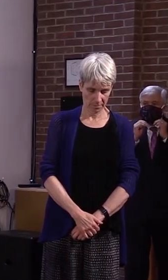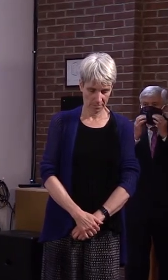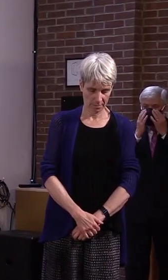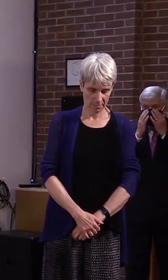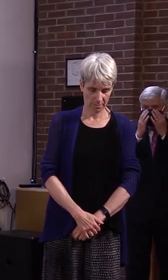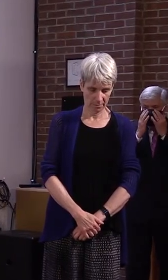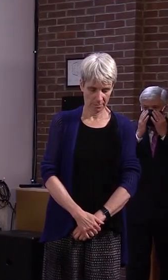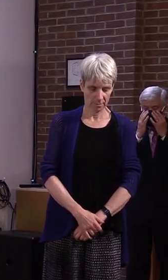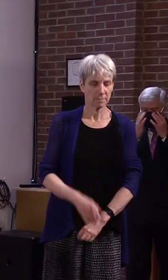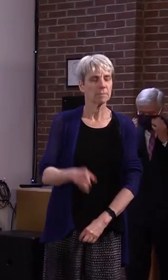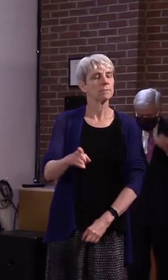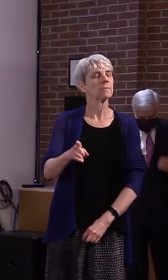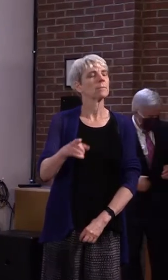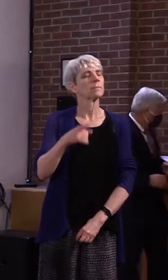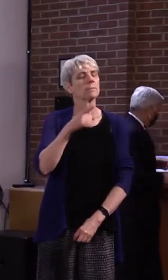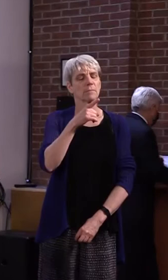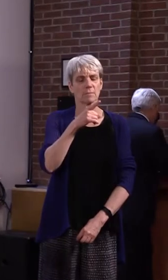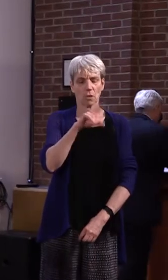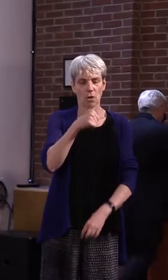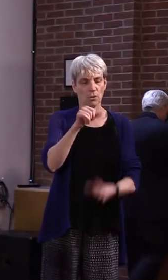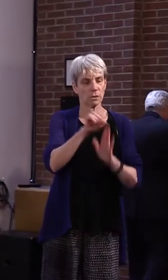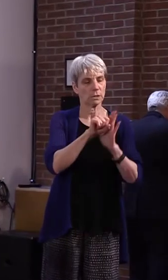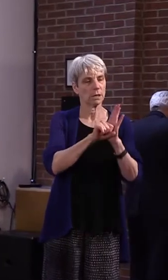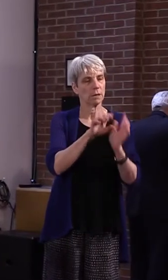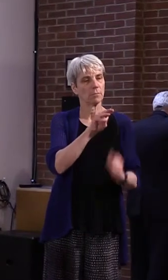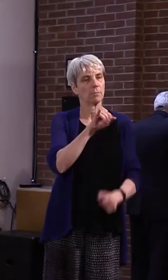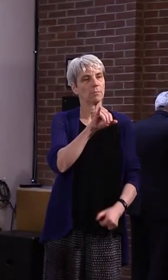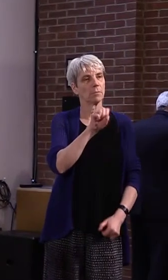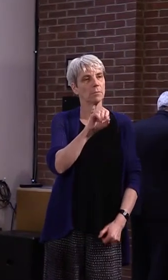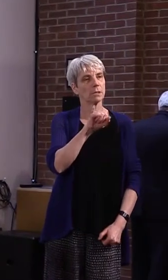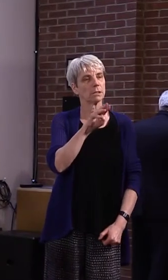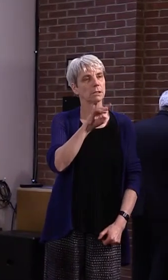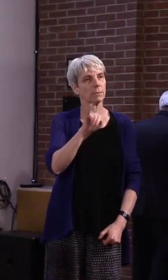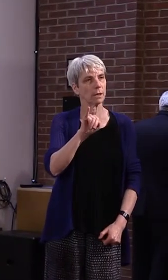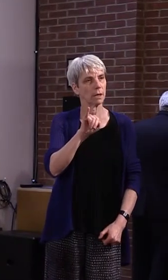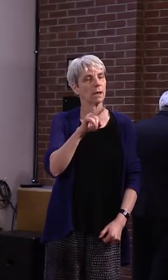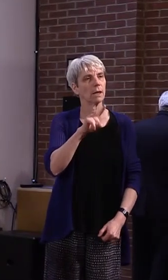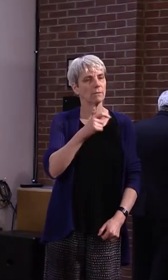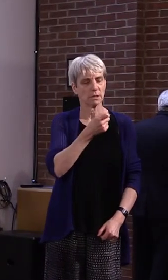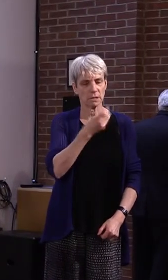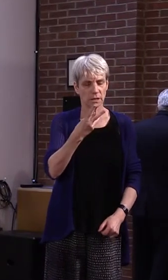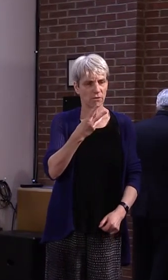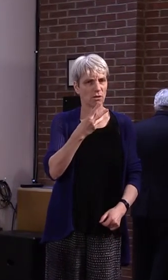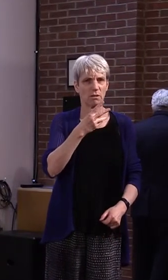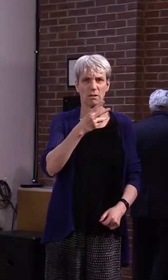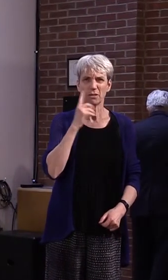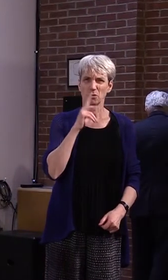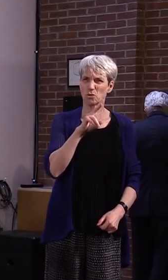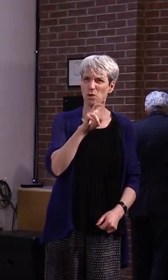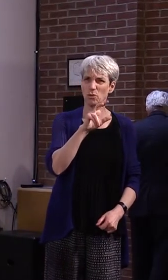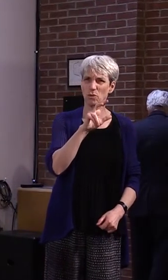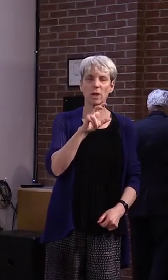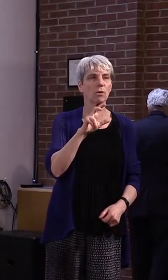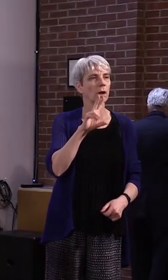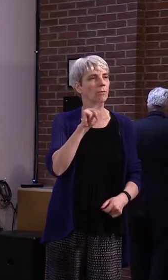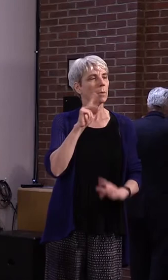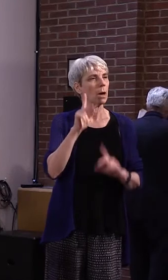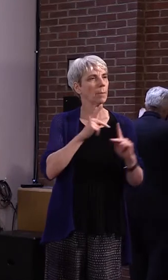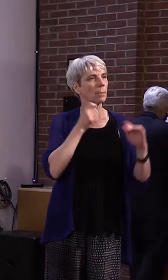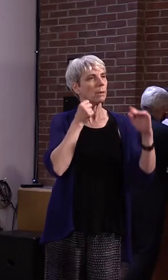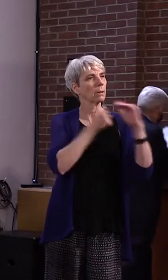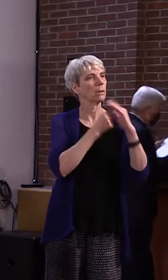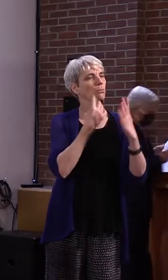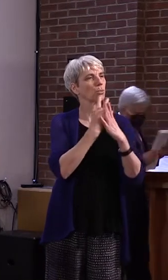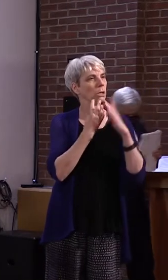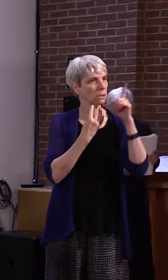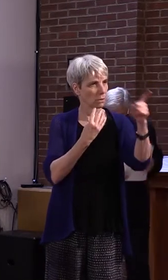in Mississippi, I believe it is, where we have a couple hundred Vermonters imprisoned or